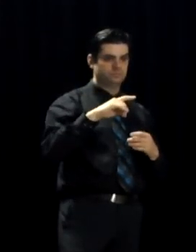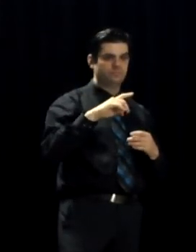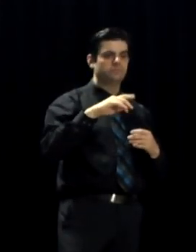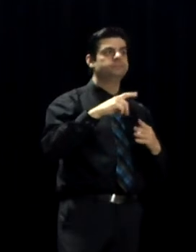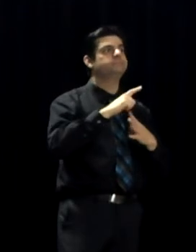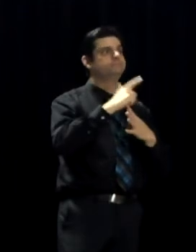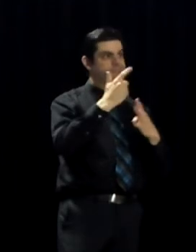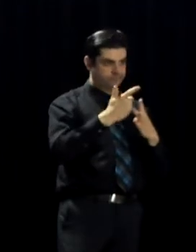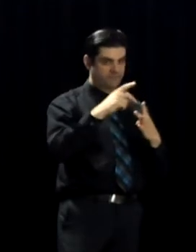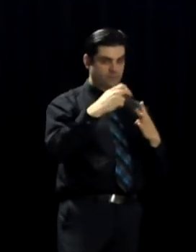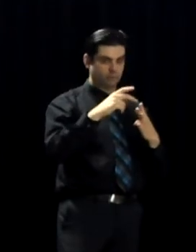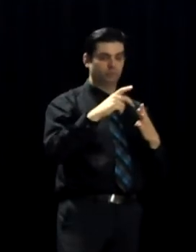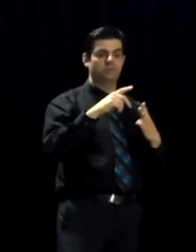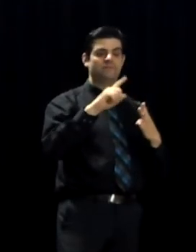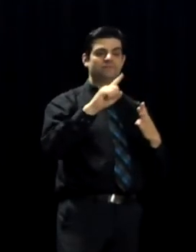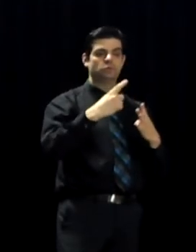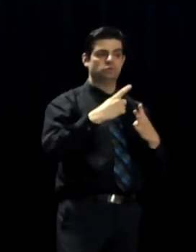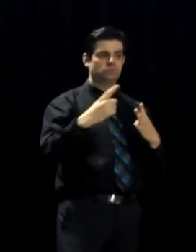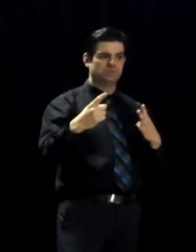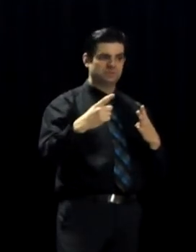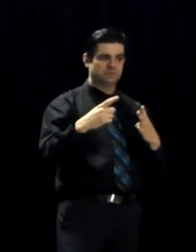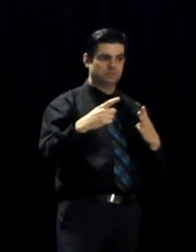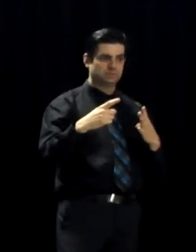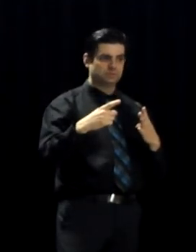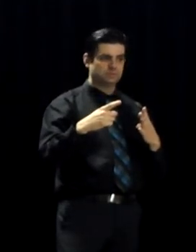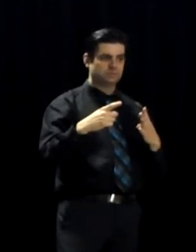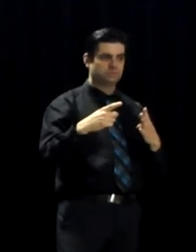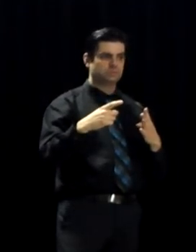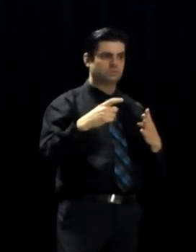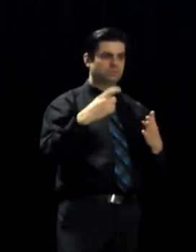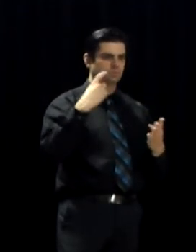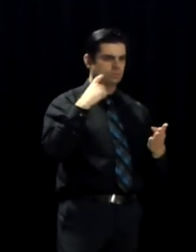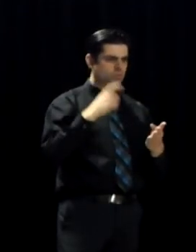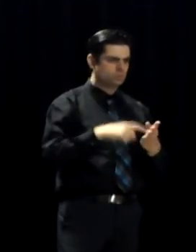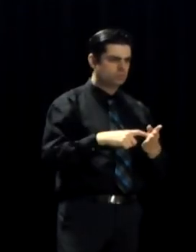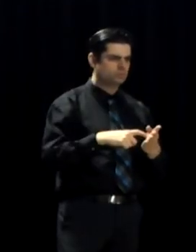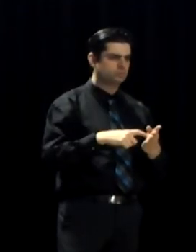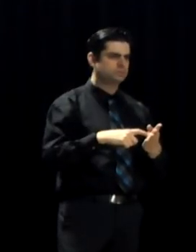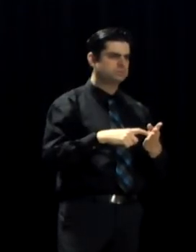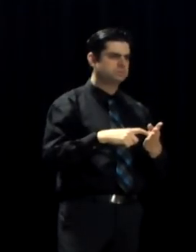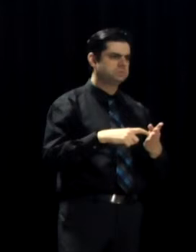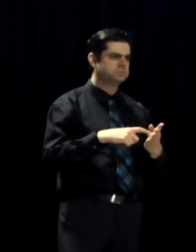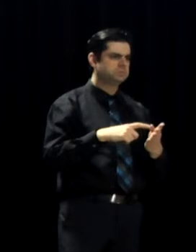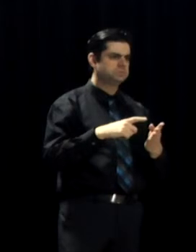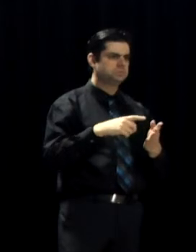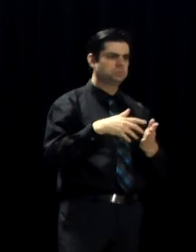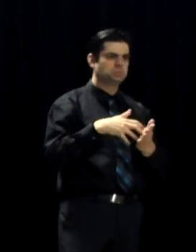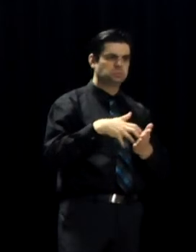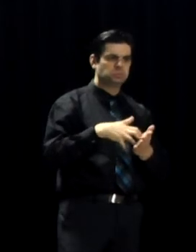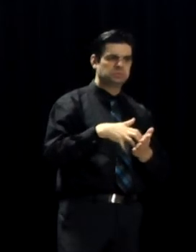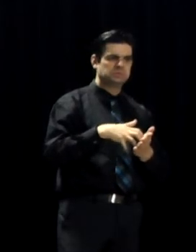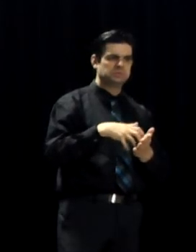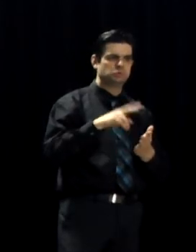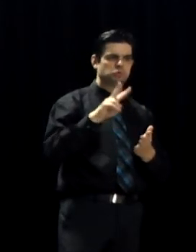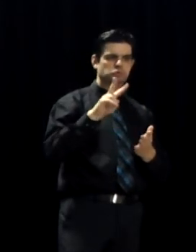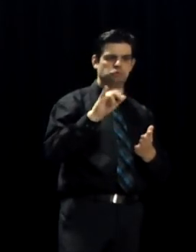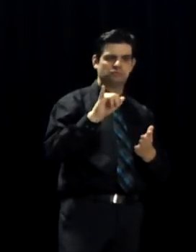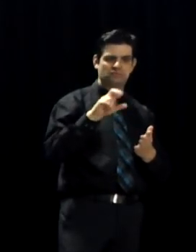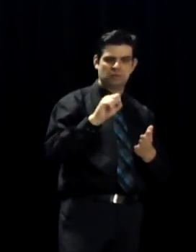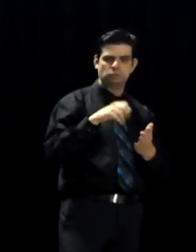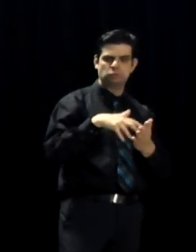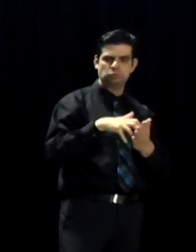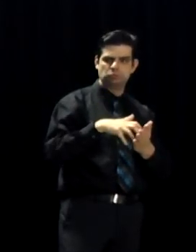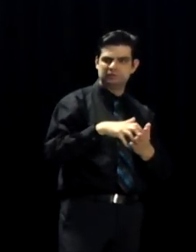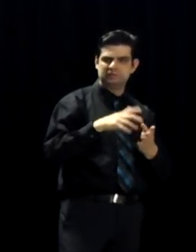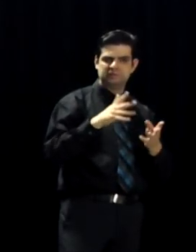really weakening, then I think you'll see that trend statewide, and there might be an interest to maybe look at things. I